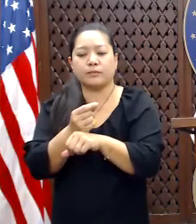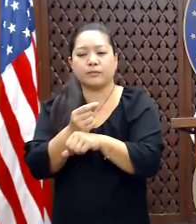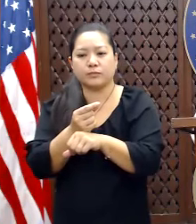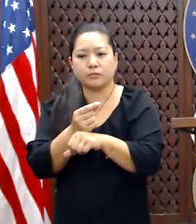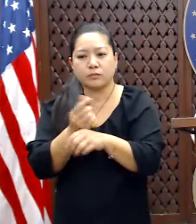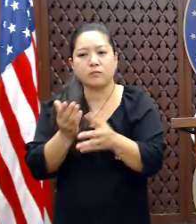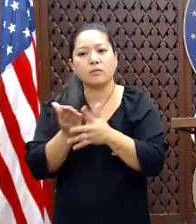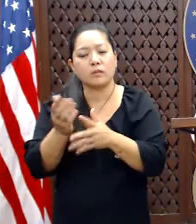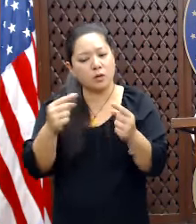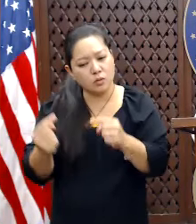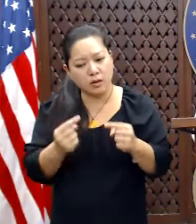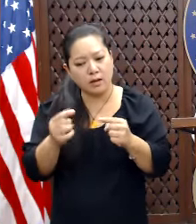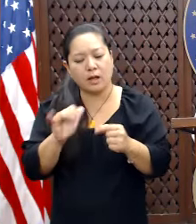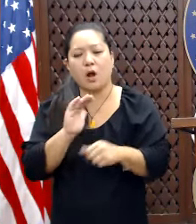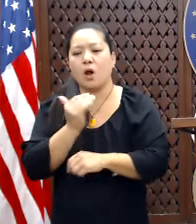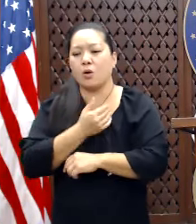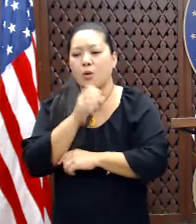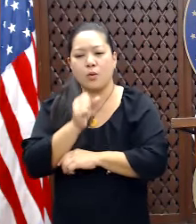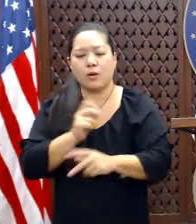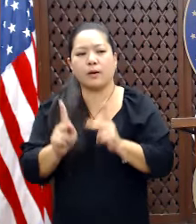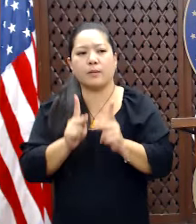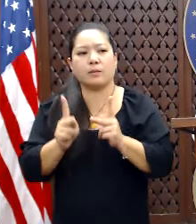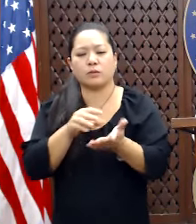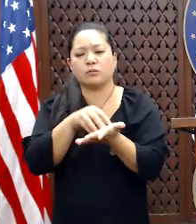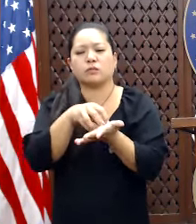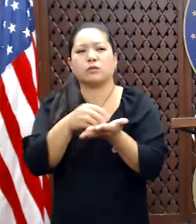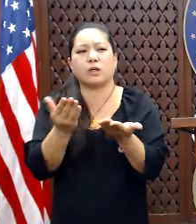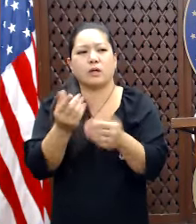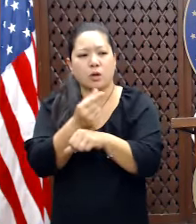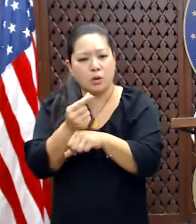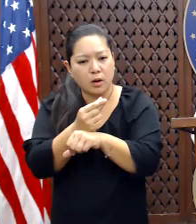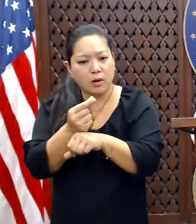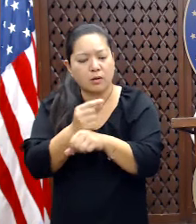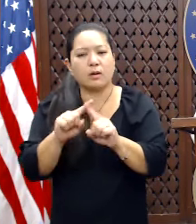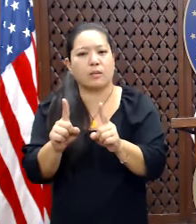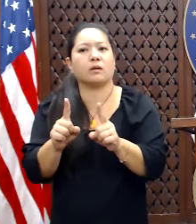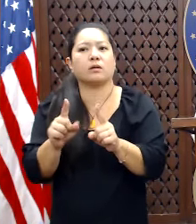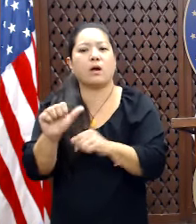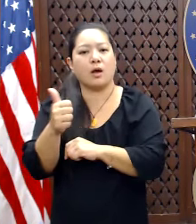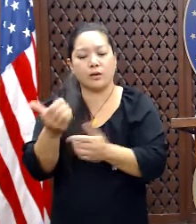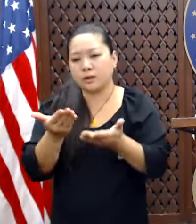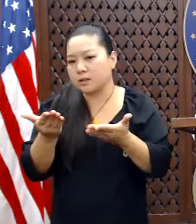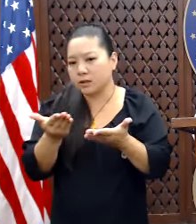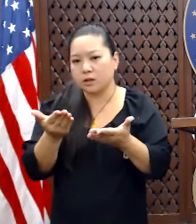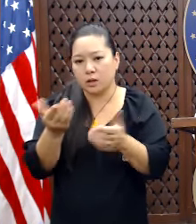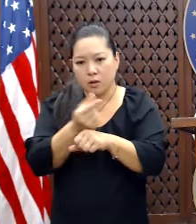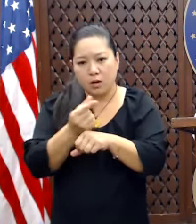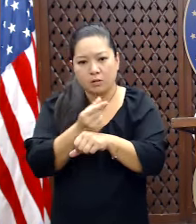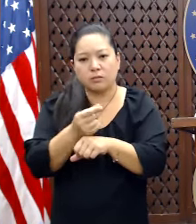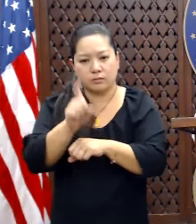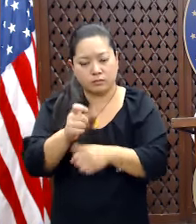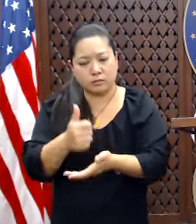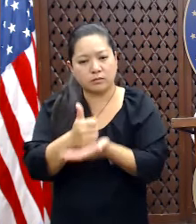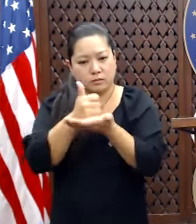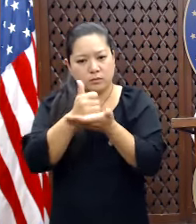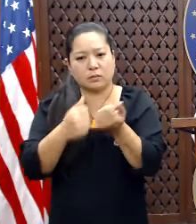we have said that our UMCO are our most vulnerable population, but there are others as well. No one